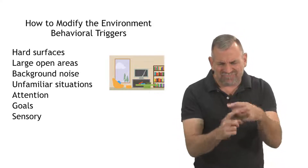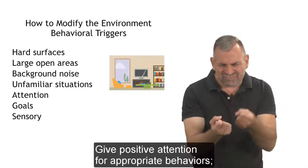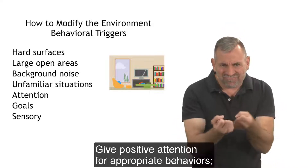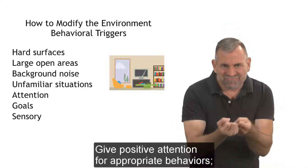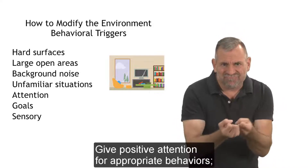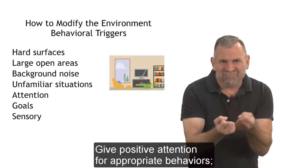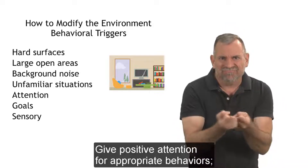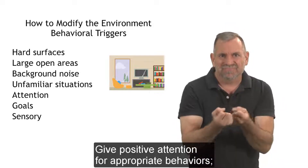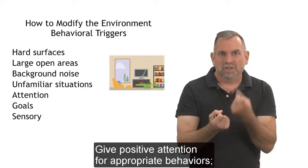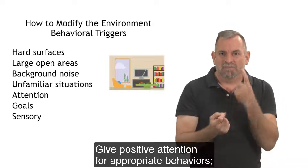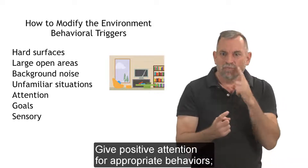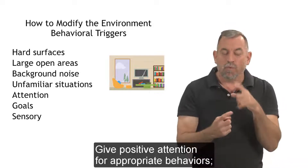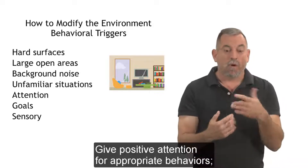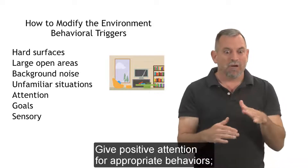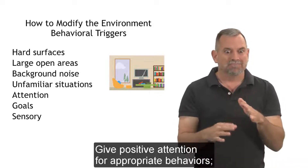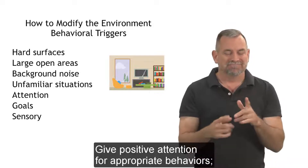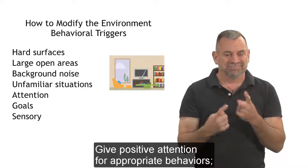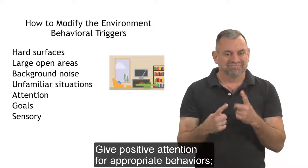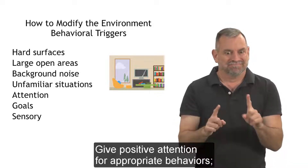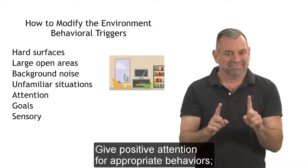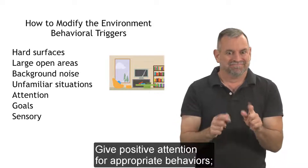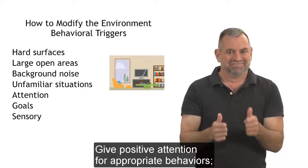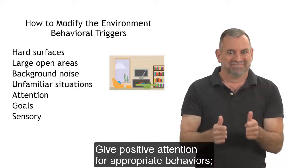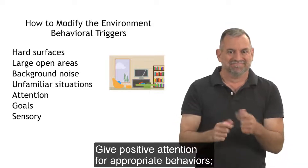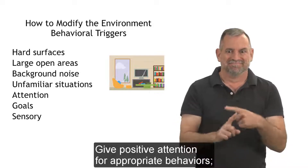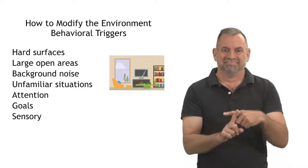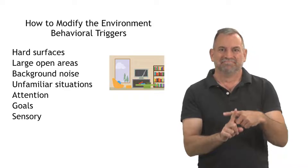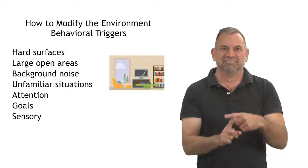Give positive attention for appropriate behaviors.